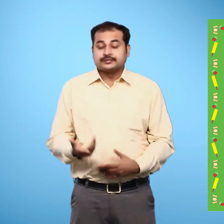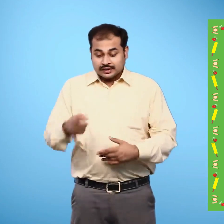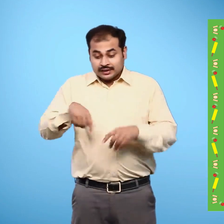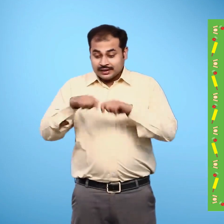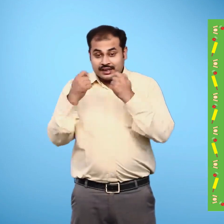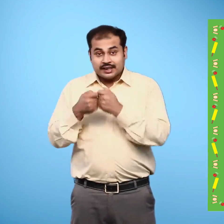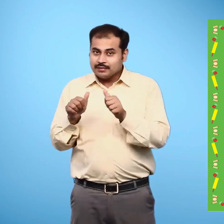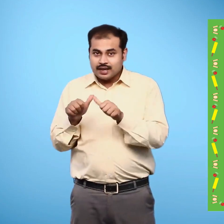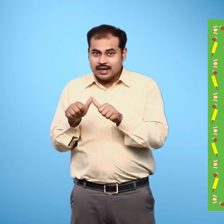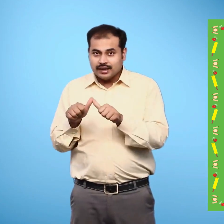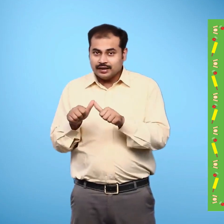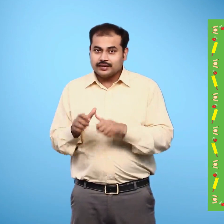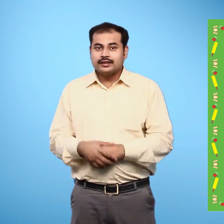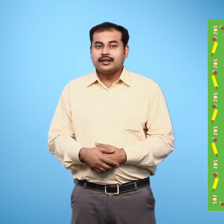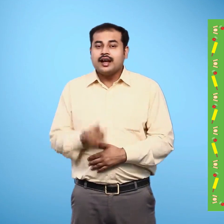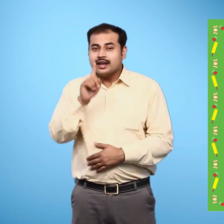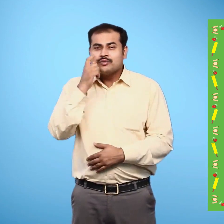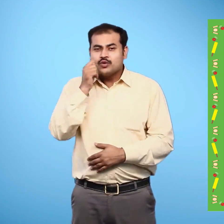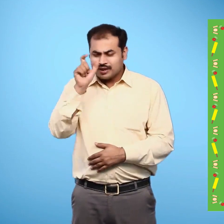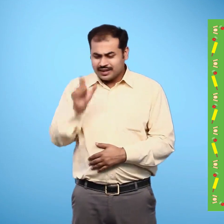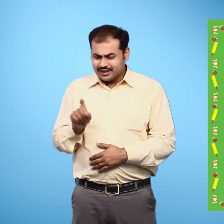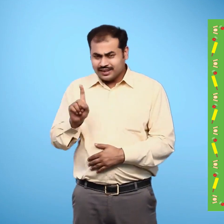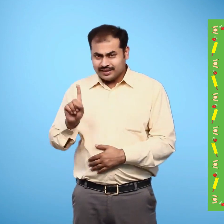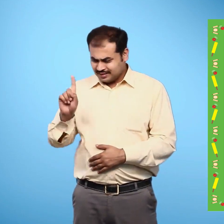shows a boy from Team A